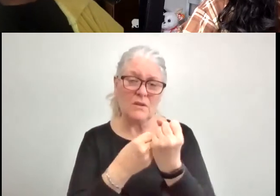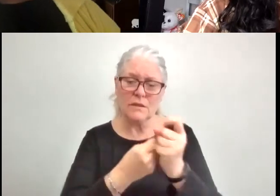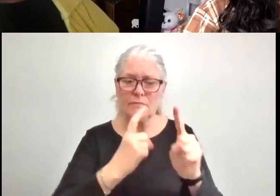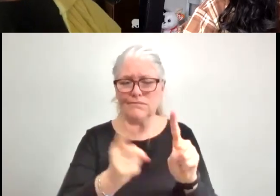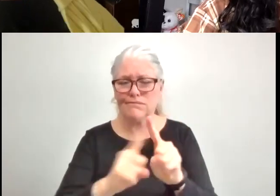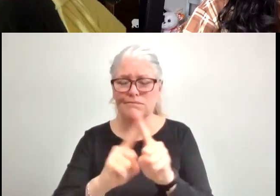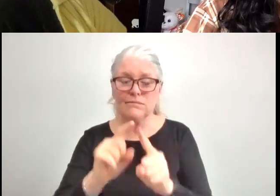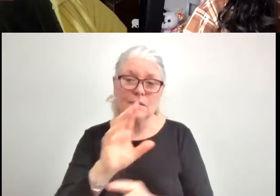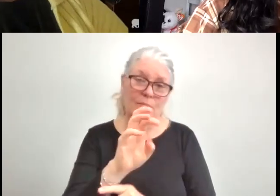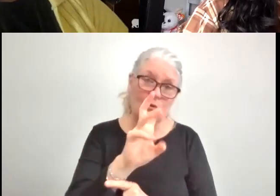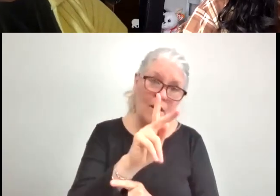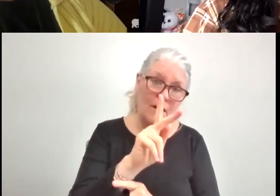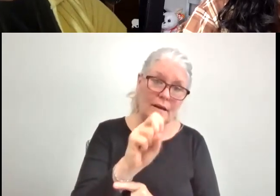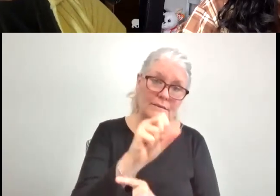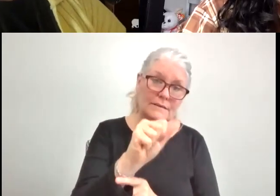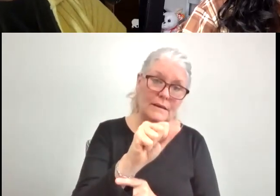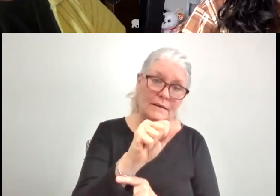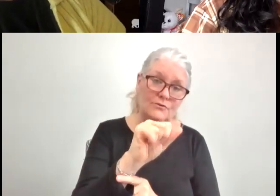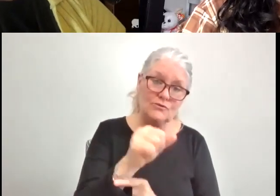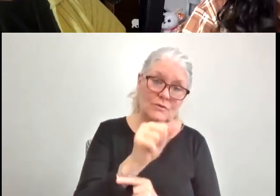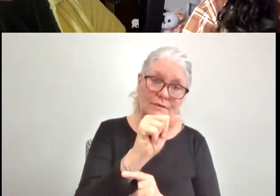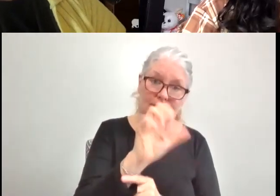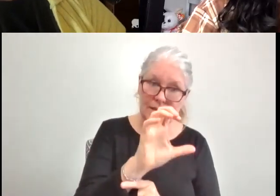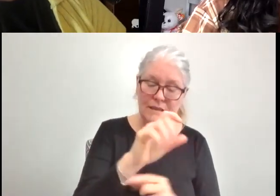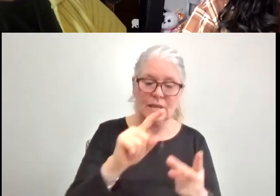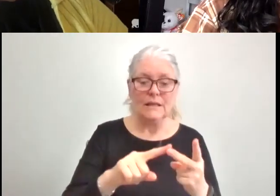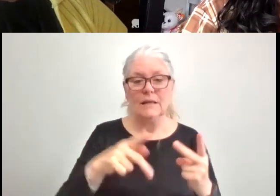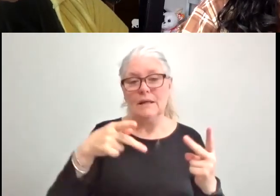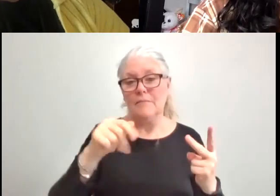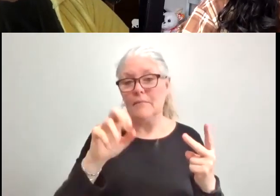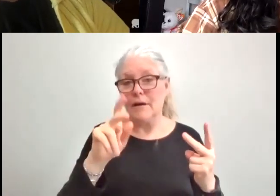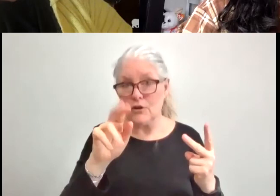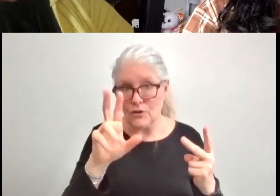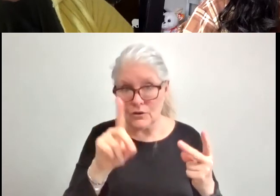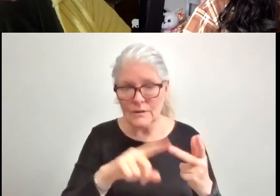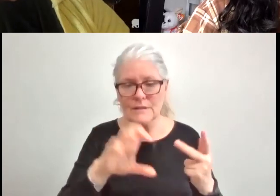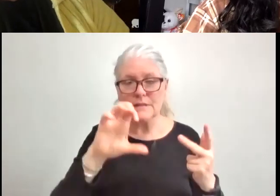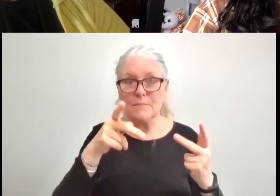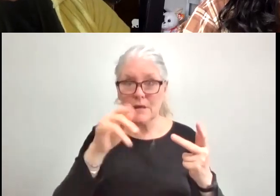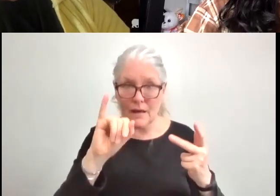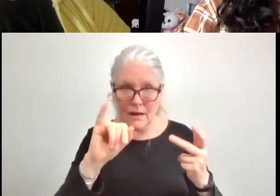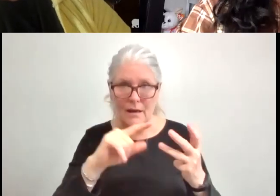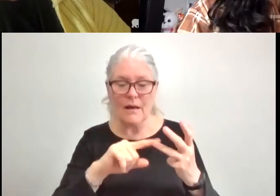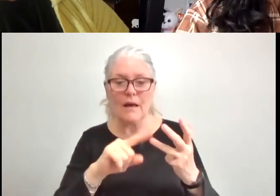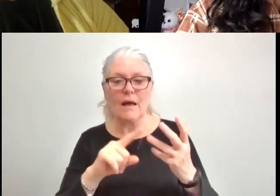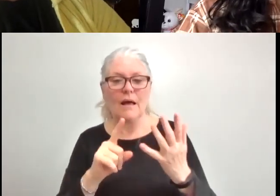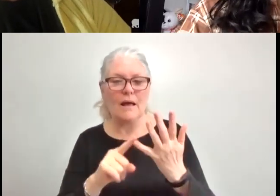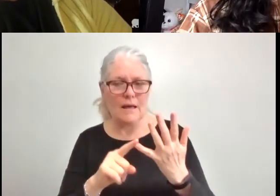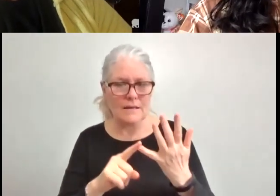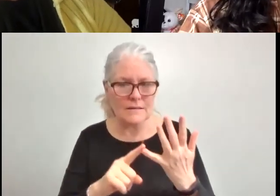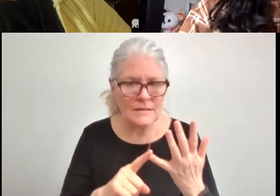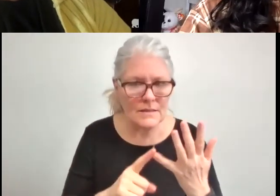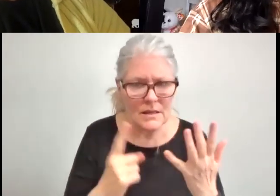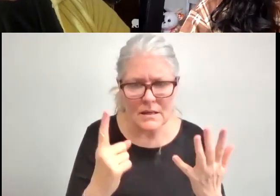Brock SJC, Packred, SVPC, CBI, and Boostu. Lastly, thank you so